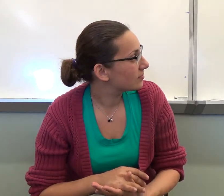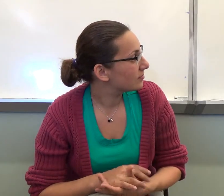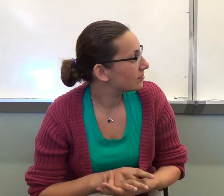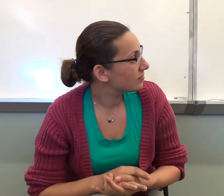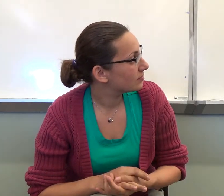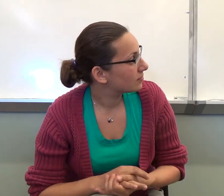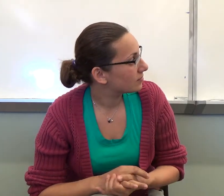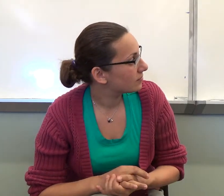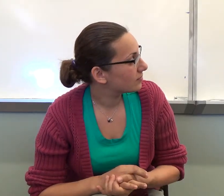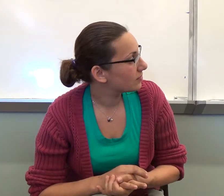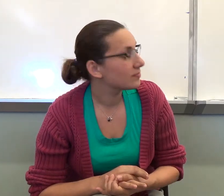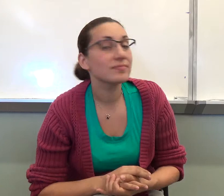Okay.